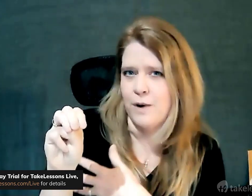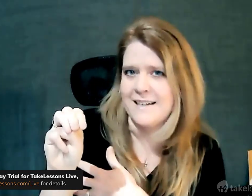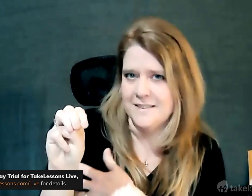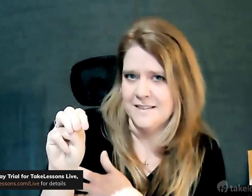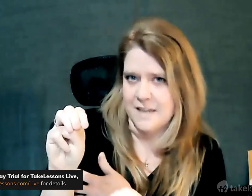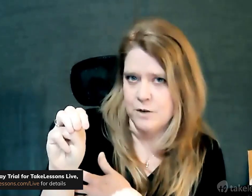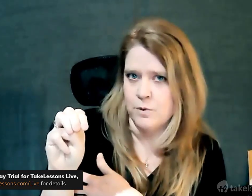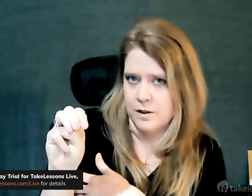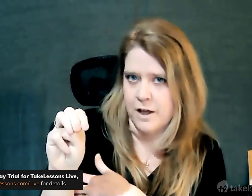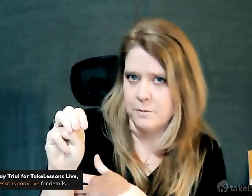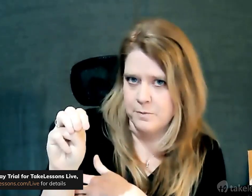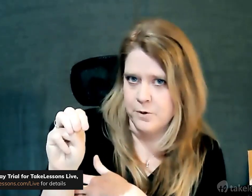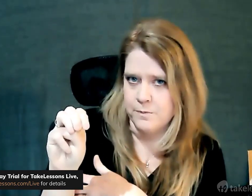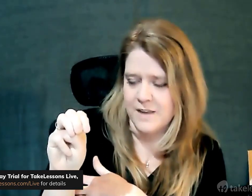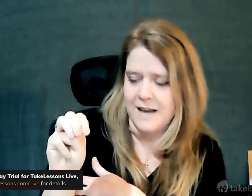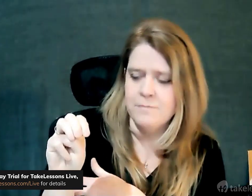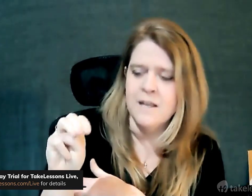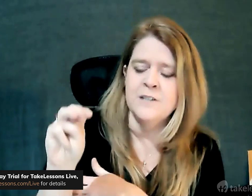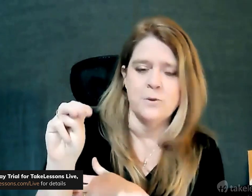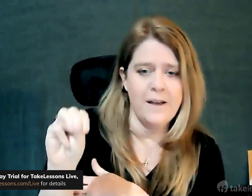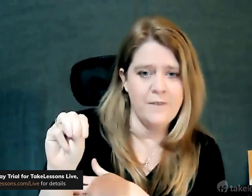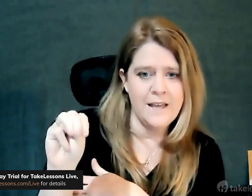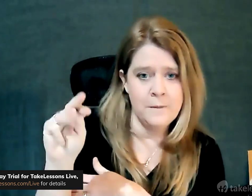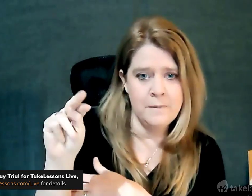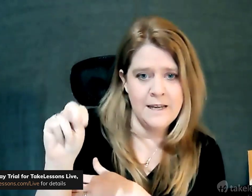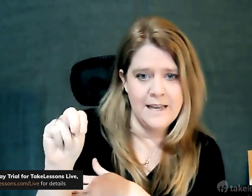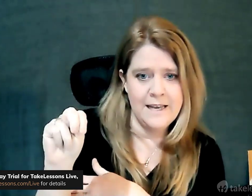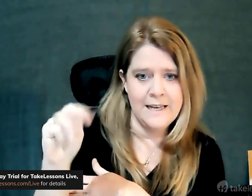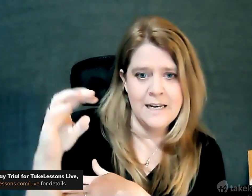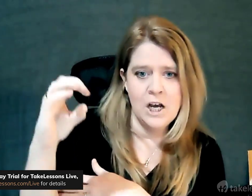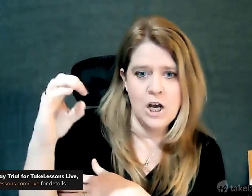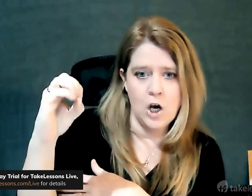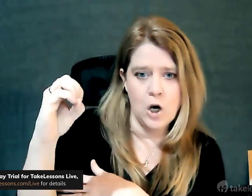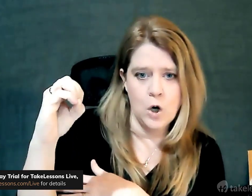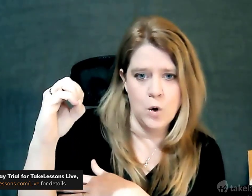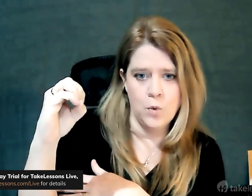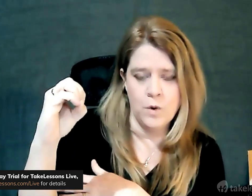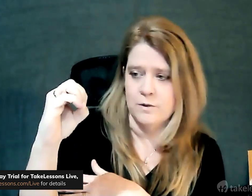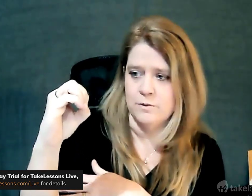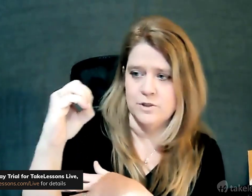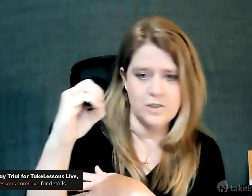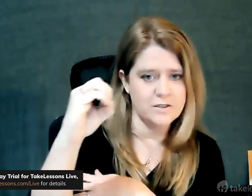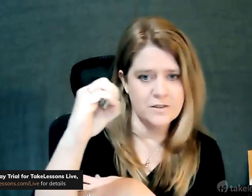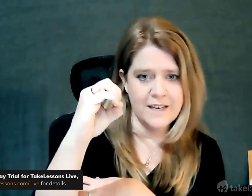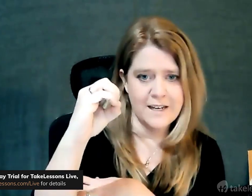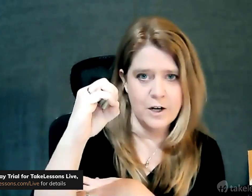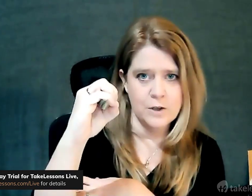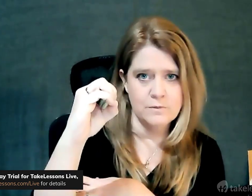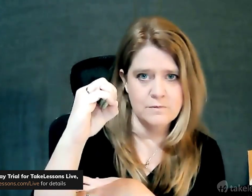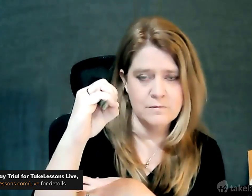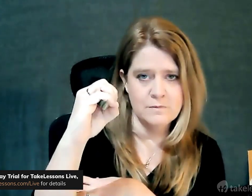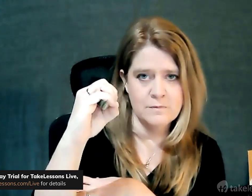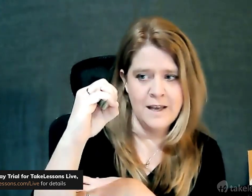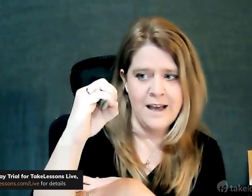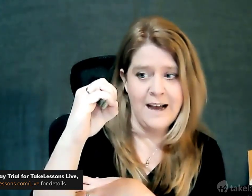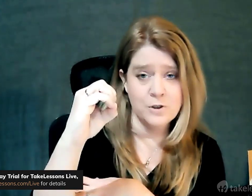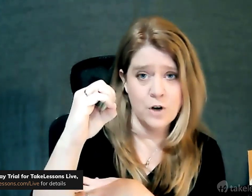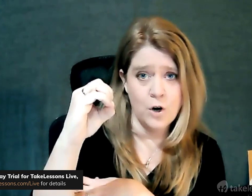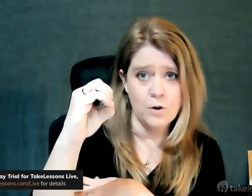practice and sign with a lot of people. Okay. So we have M, N, O, which just looks like an O. After O comes